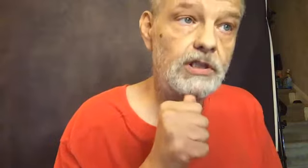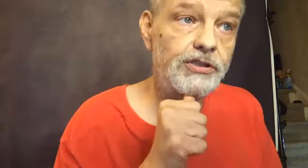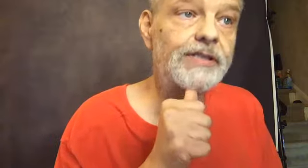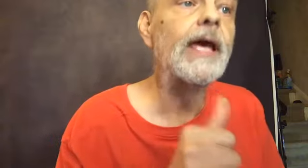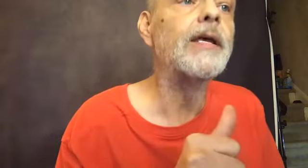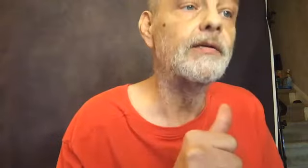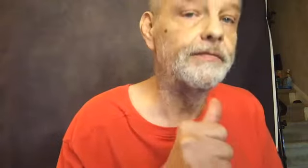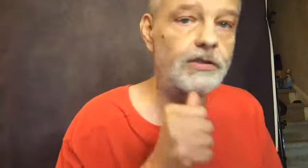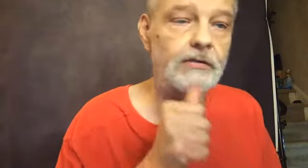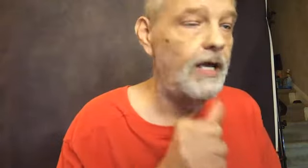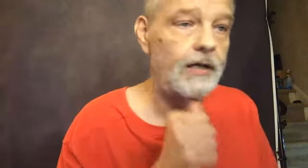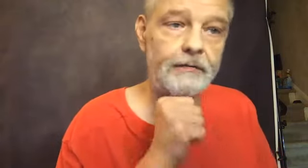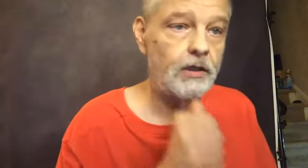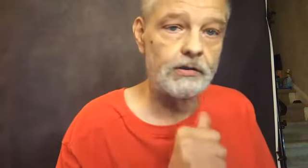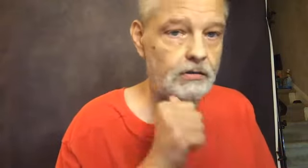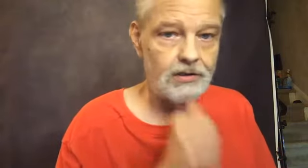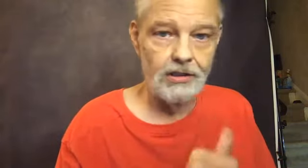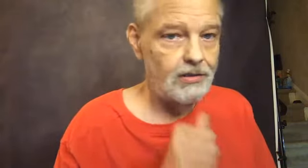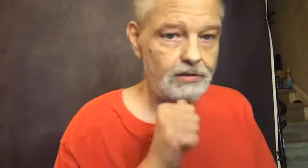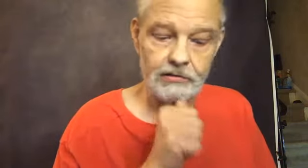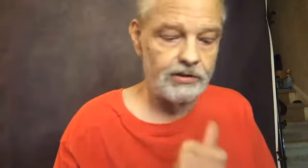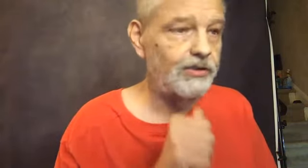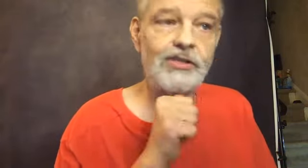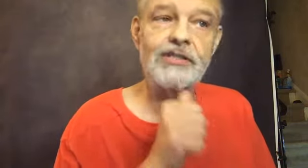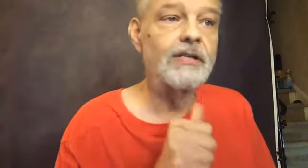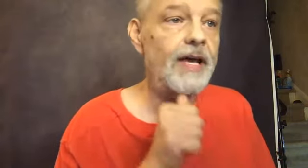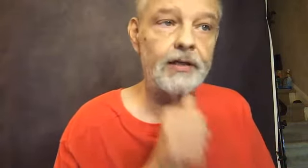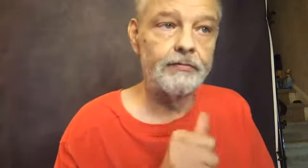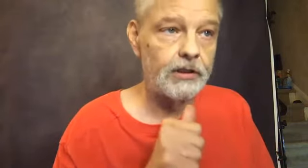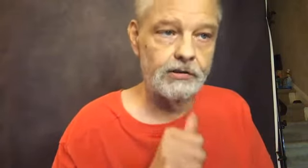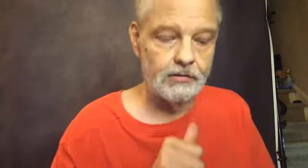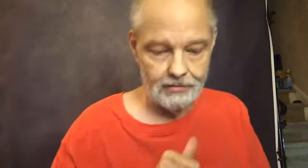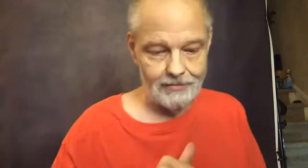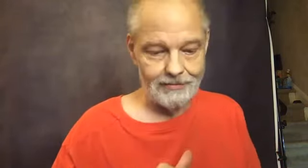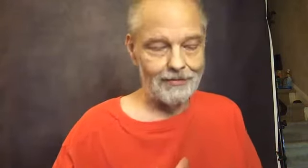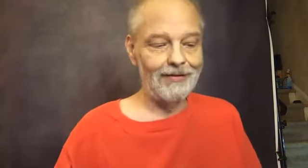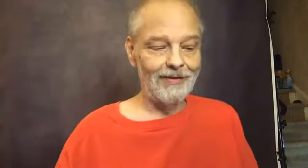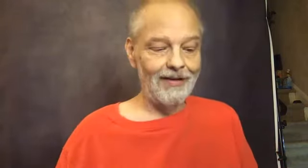Just negative, just negativeness. There's just negativeness.